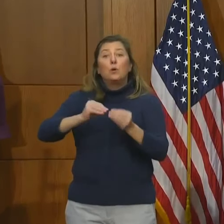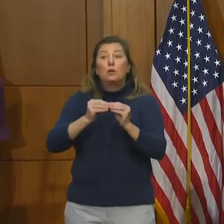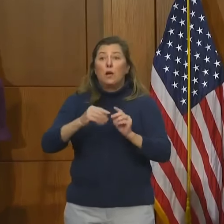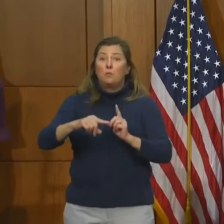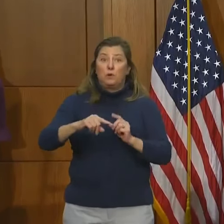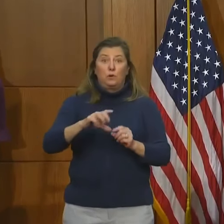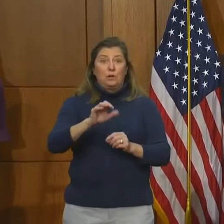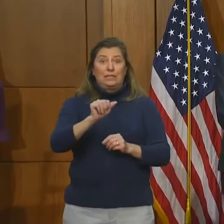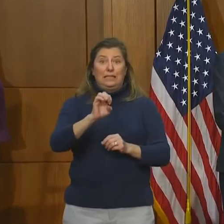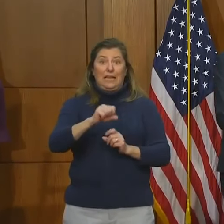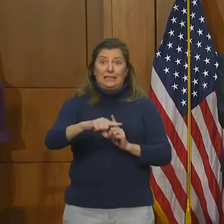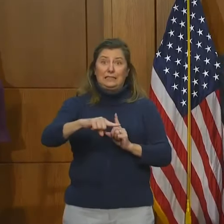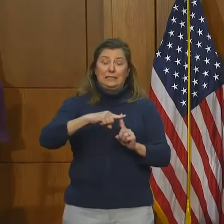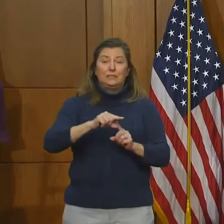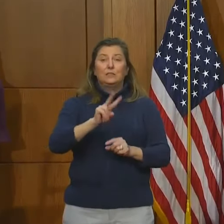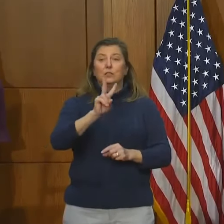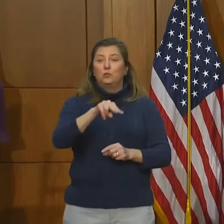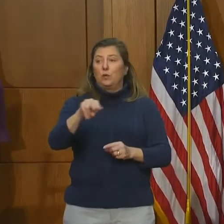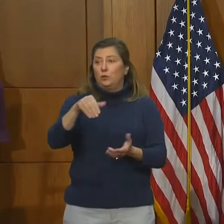cases today now numbers